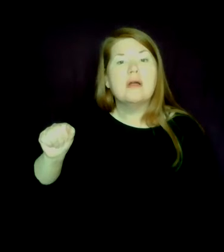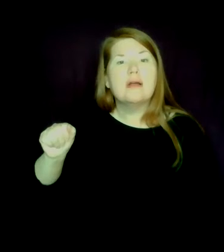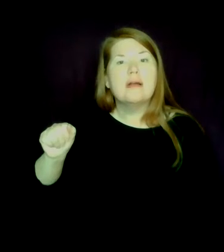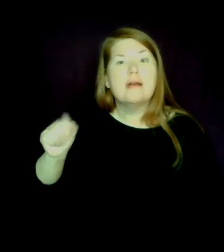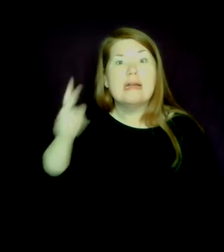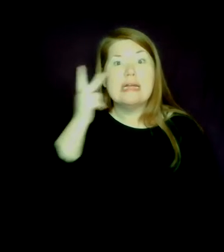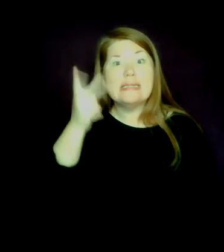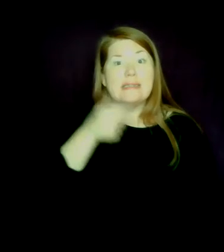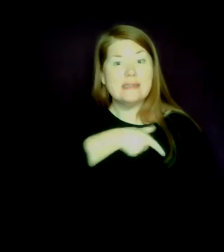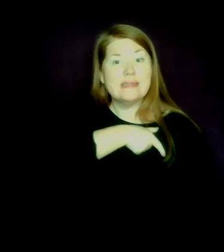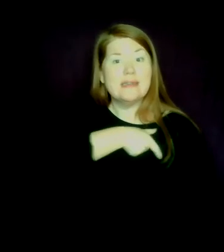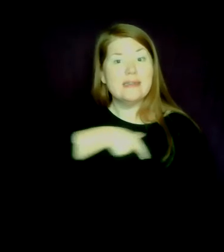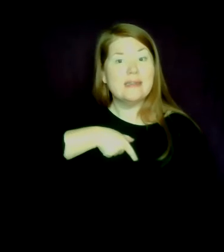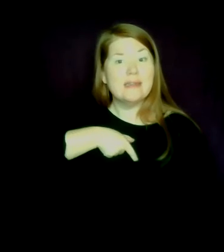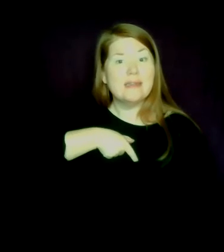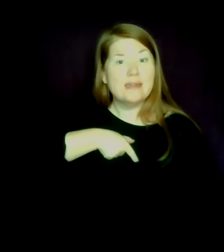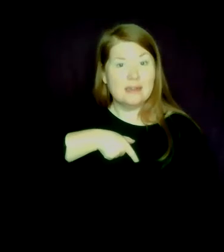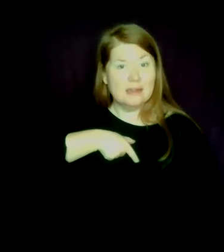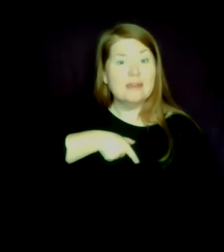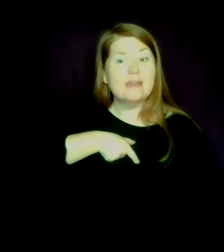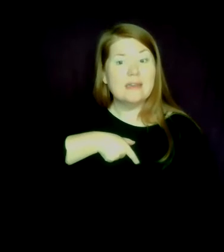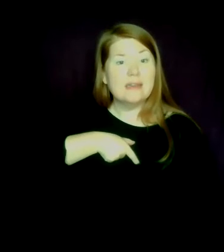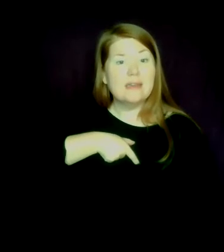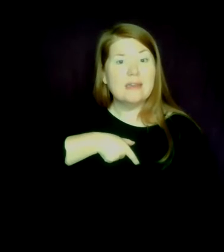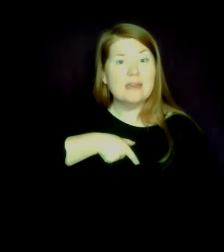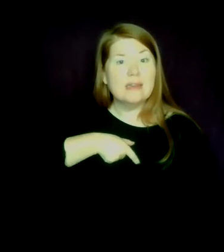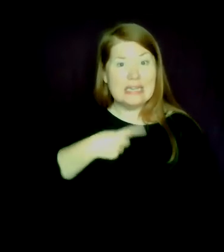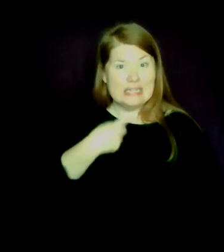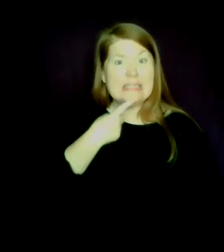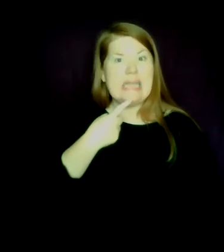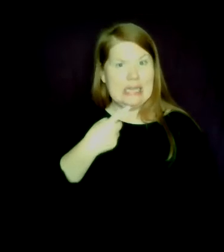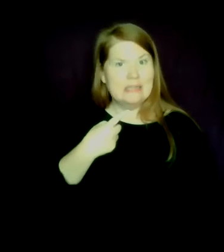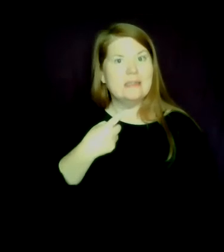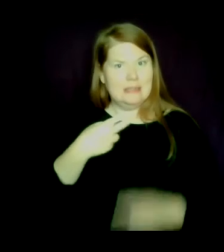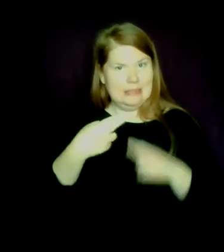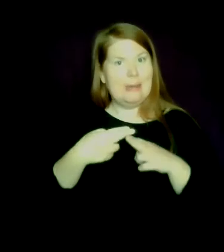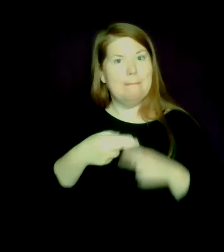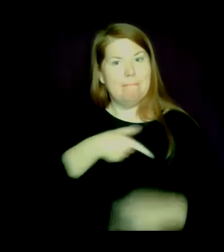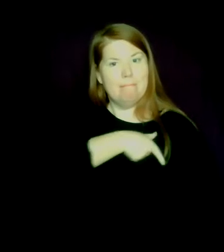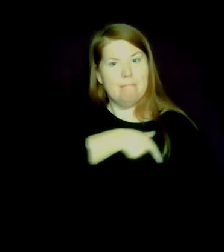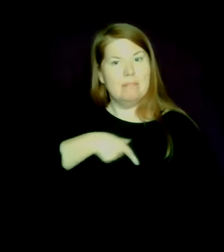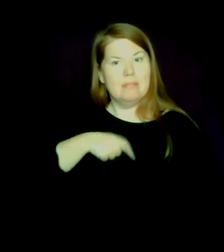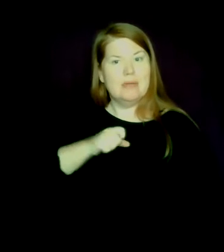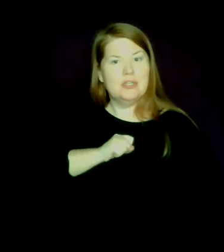it says Shauna because it says Shauna right here, and it told us that her name is on her smock.